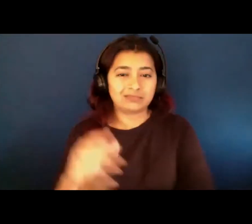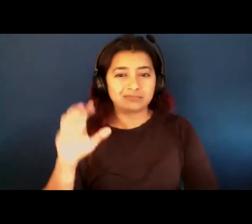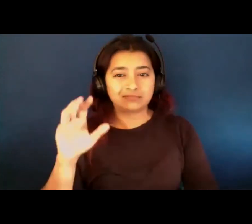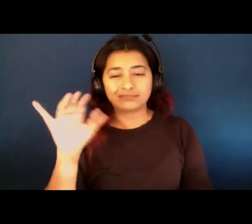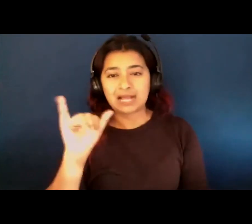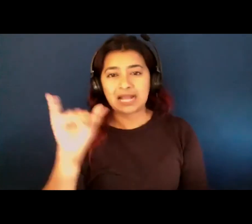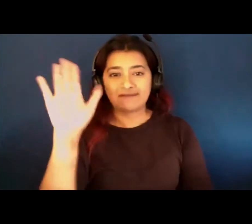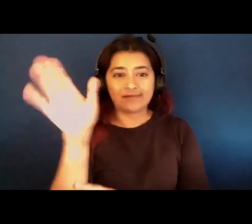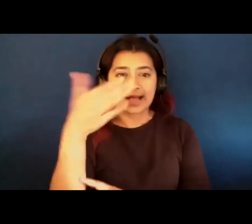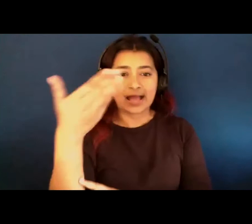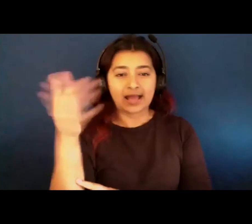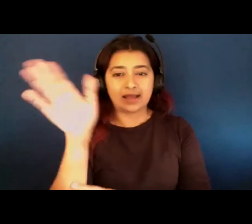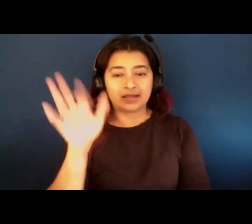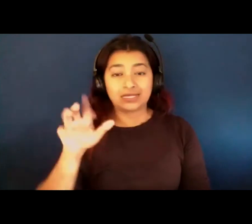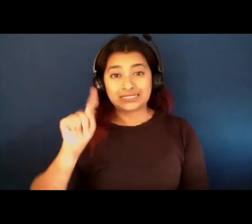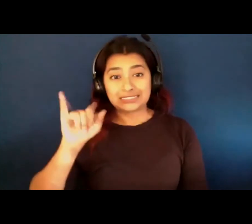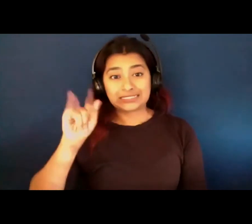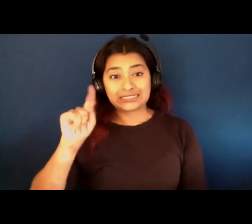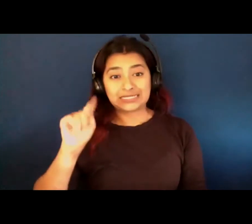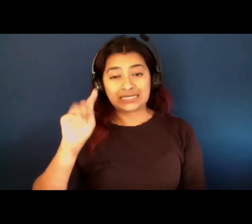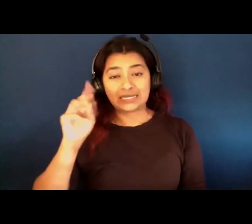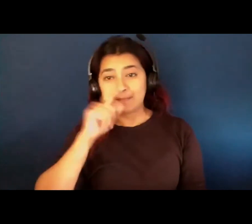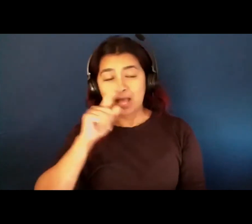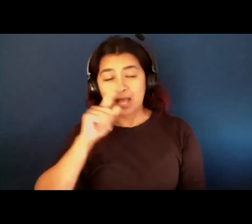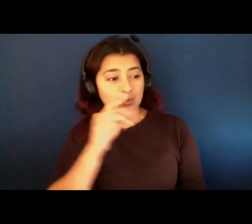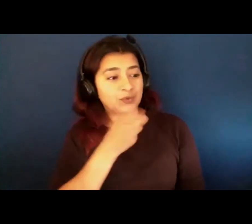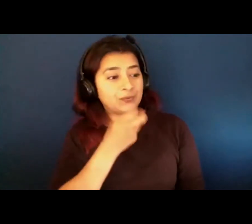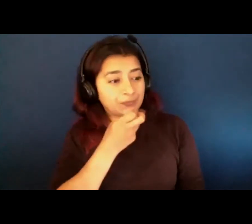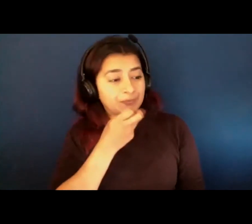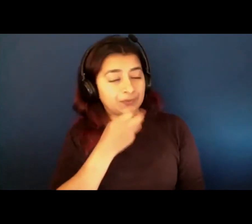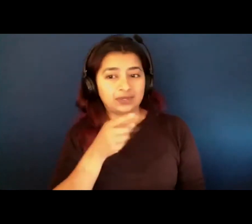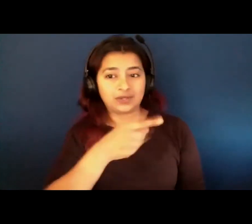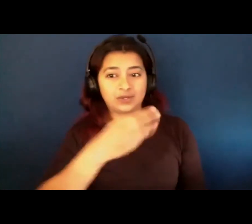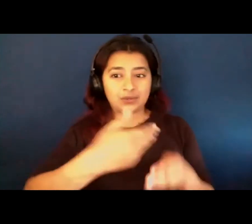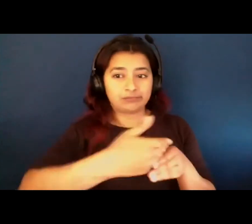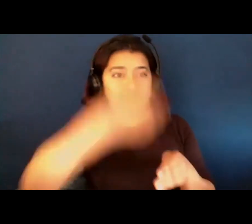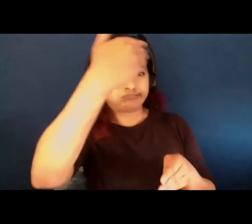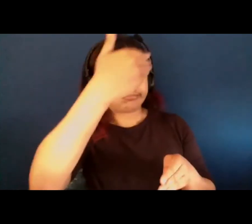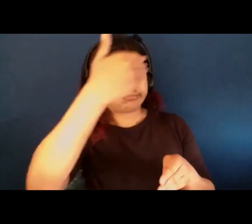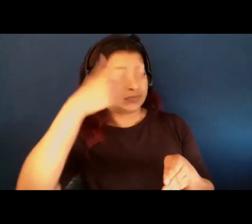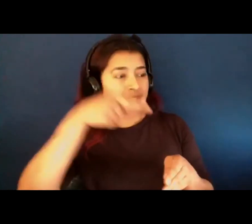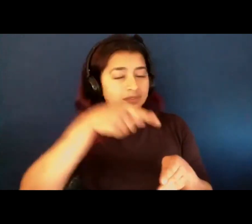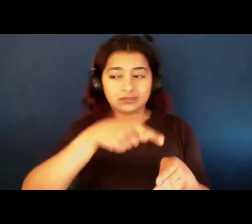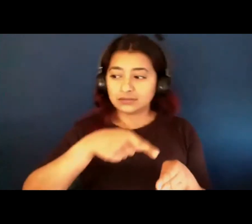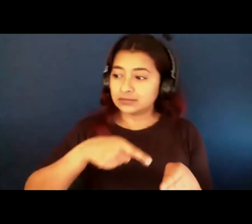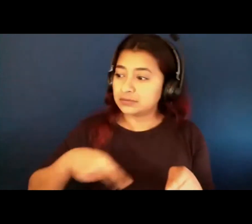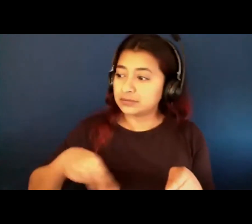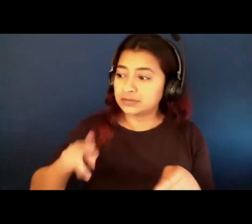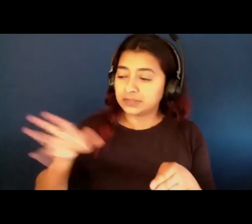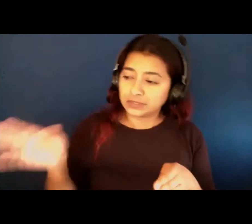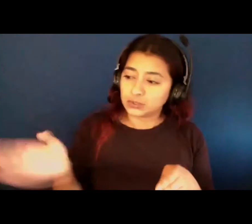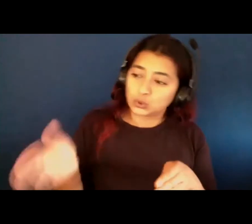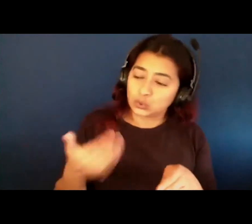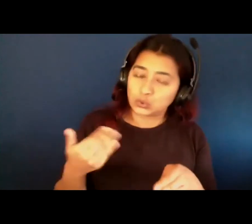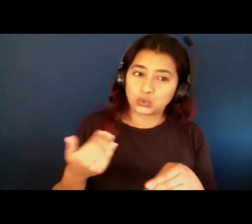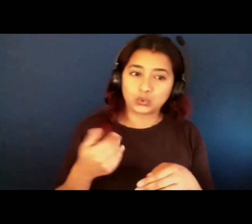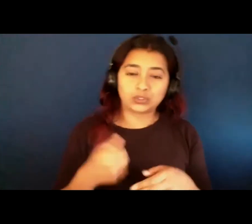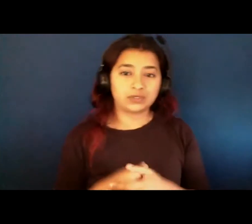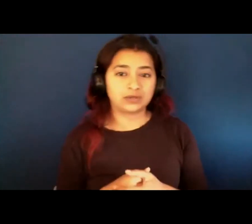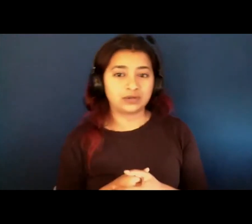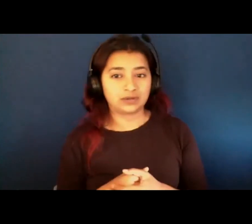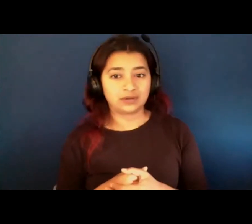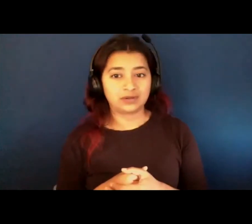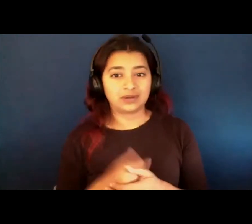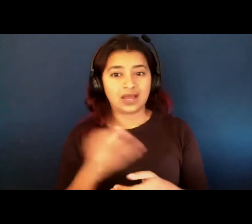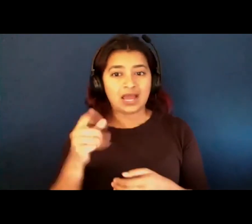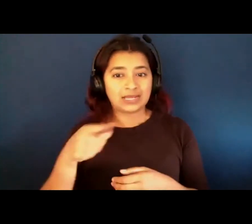flag. The titmouse whistled to Vega, and she opened the window, and he lingered, flittering, and then she made a shooing motion with her hands, and he